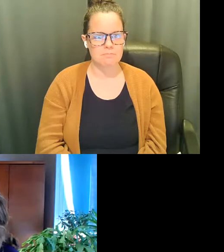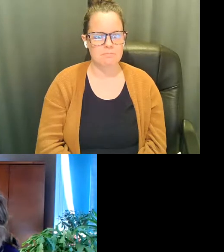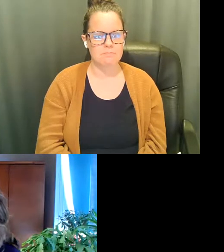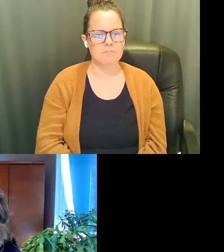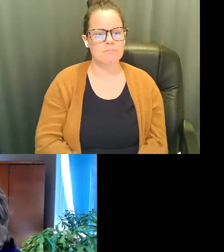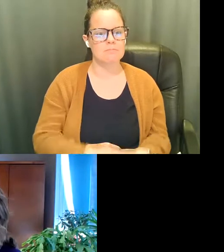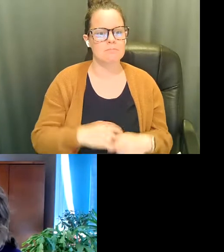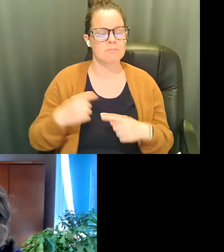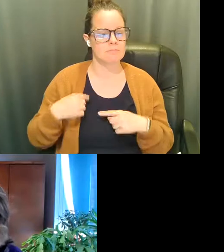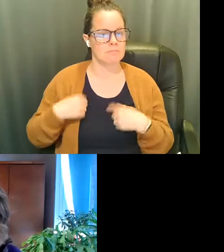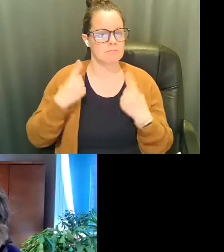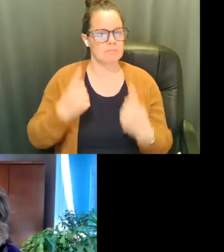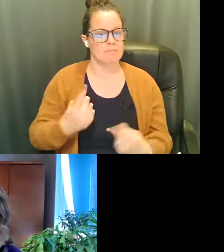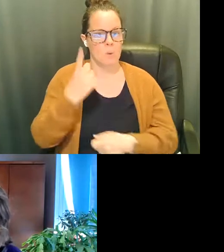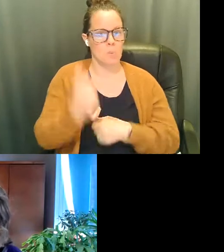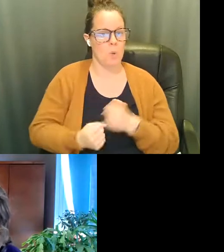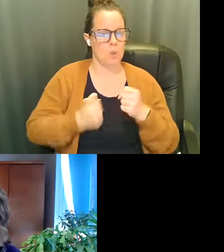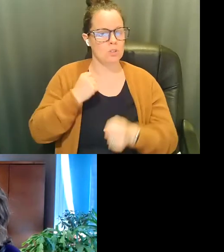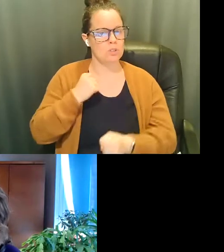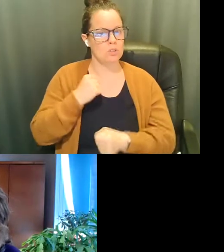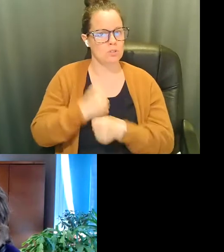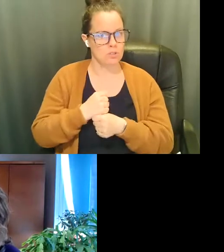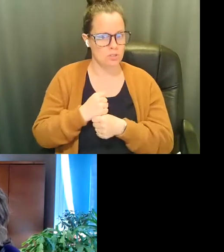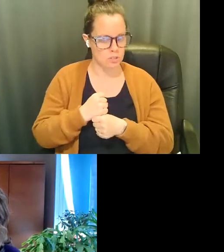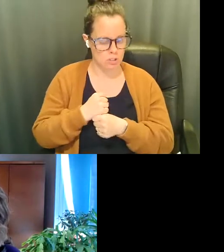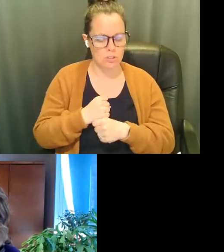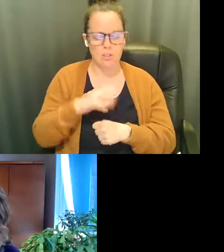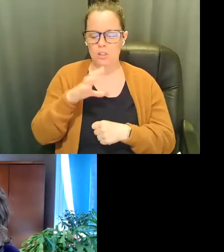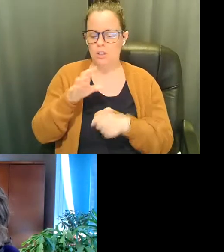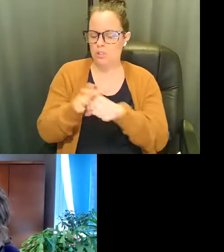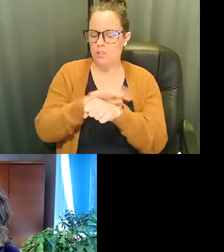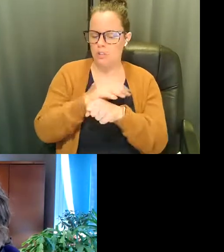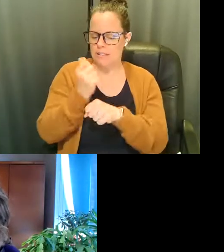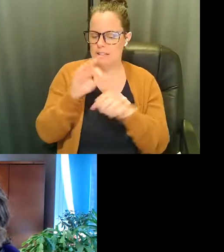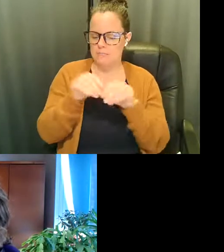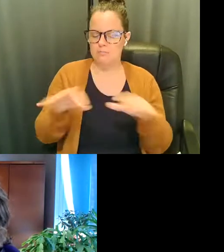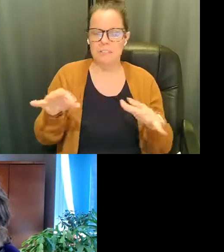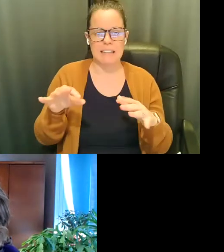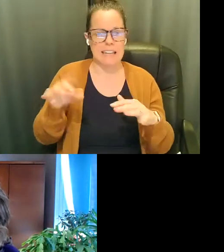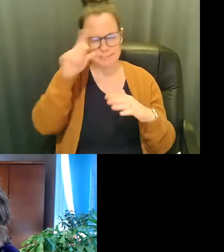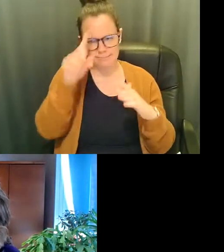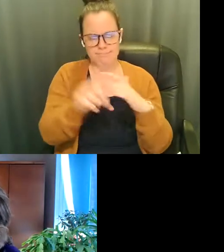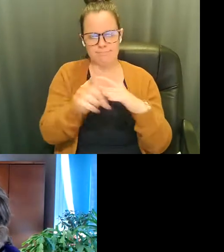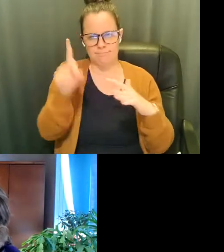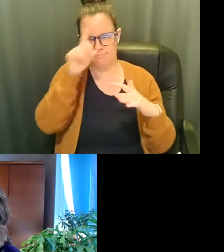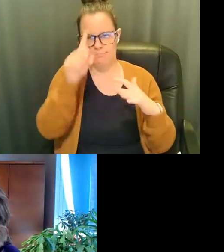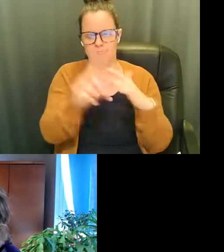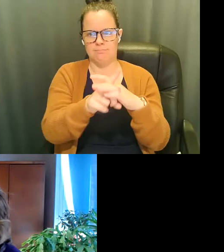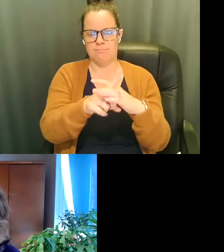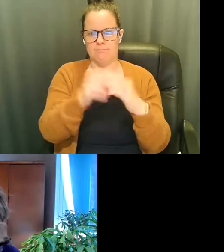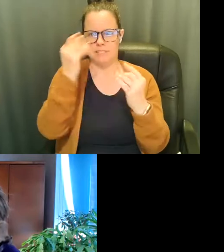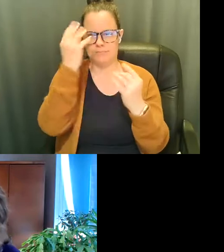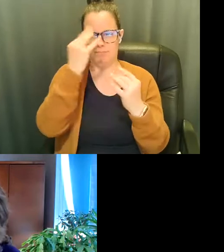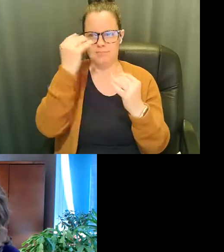As we have come to the 1-year mark of the COVID-19 pandemic entering our daily thoughts and activities, we look back